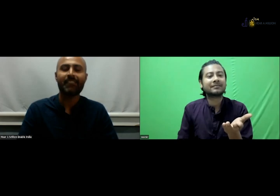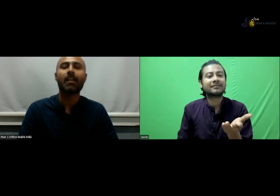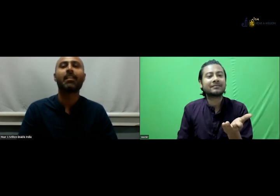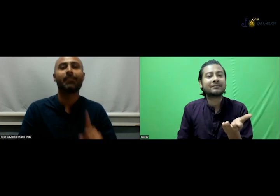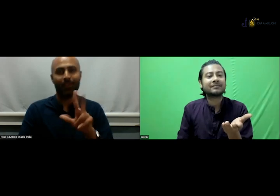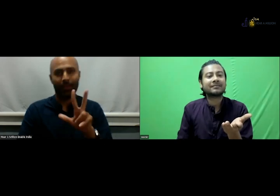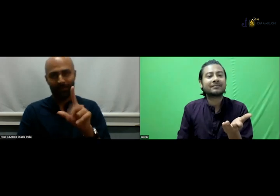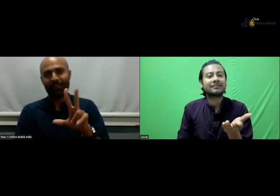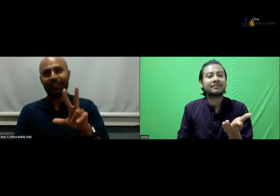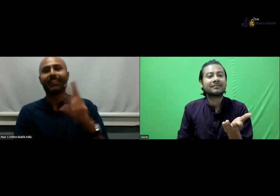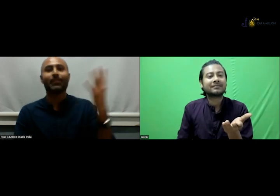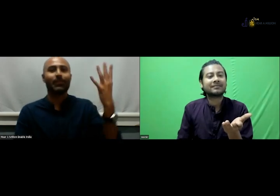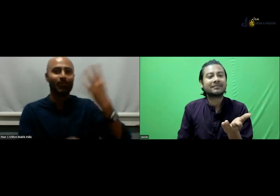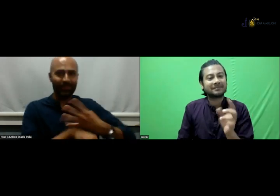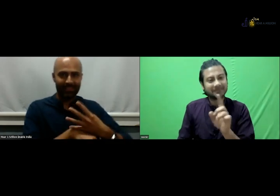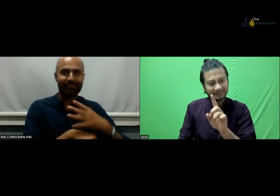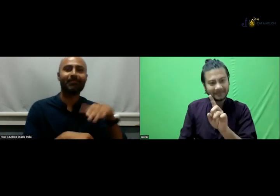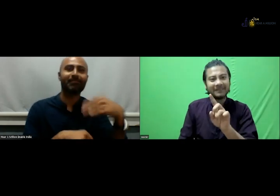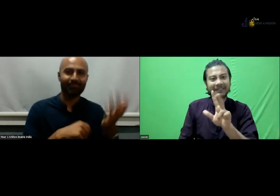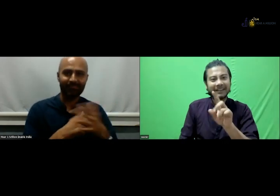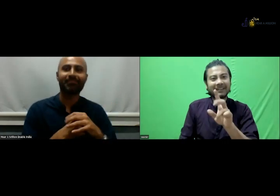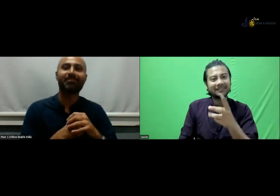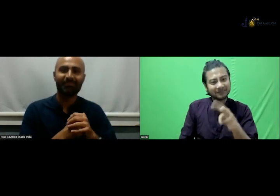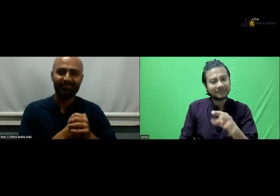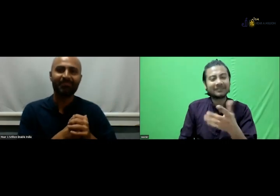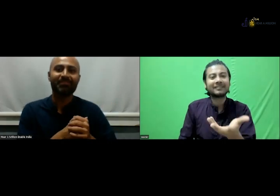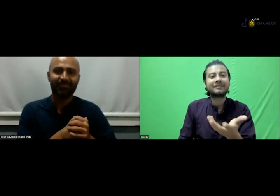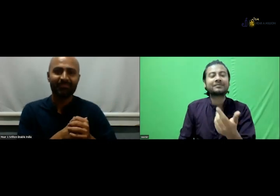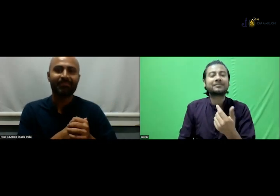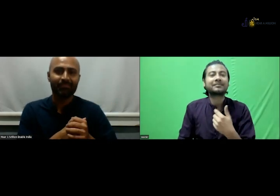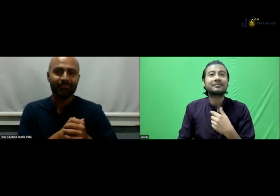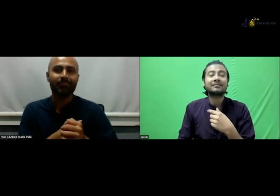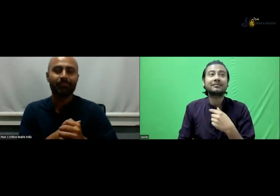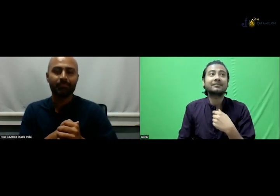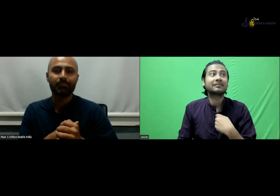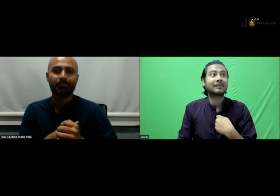had chat. And that day only it happened.